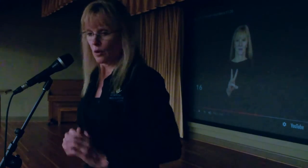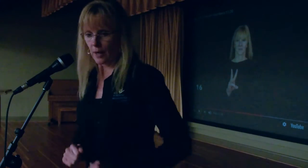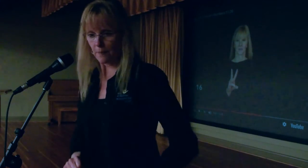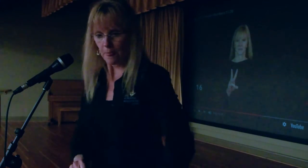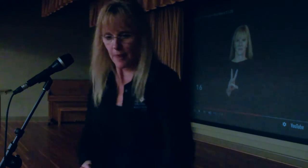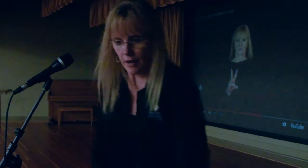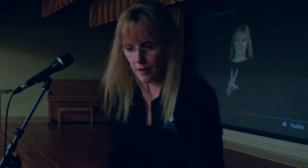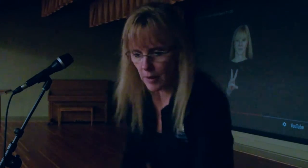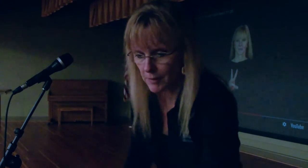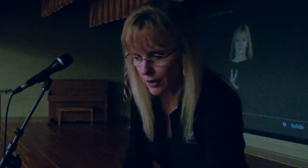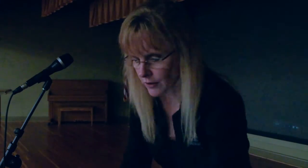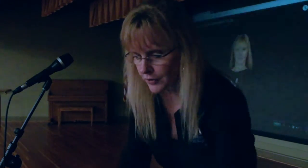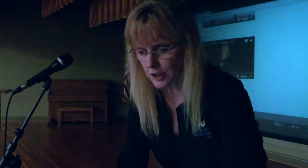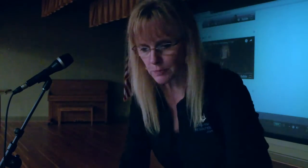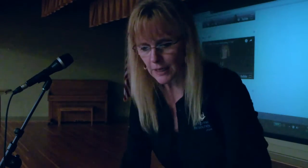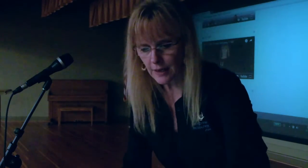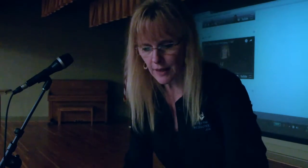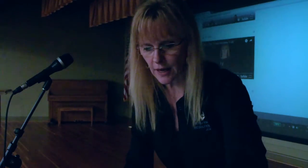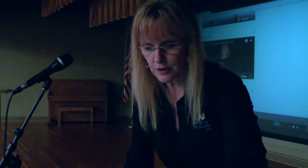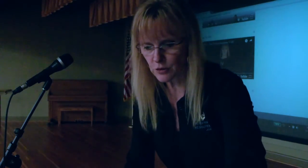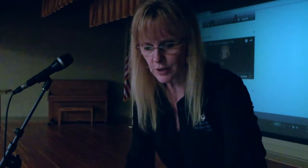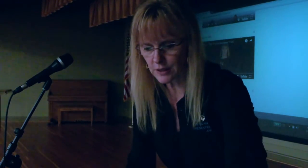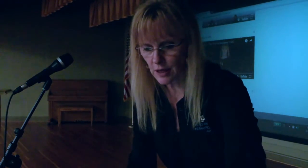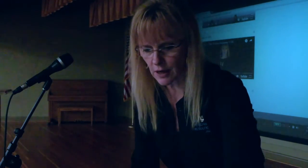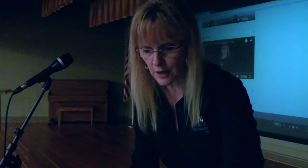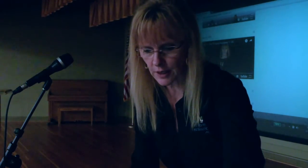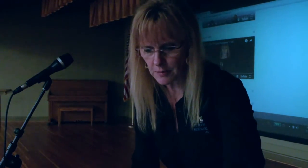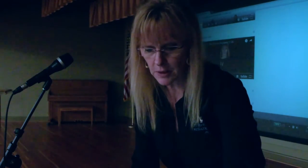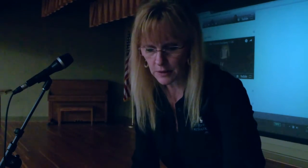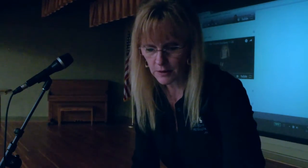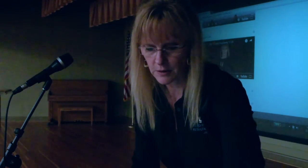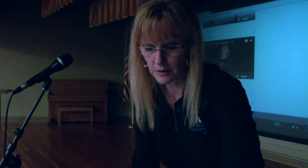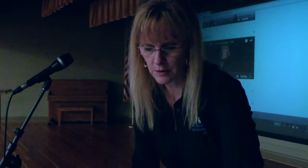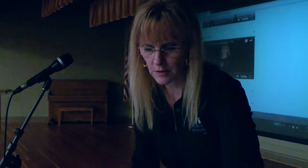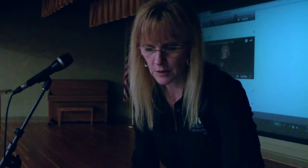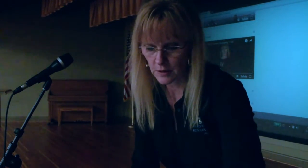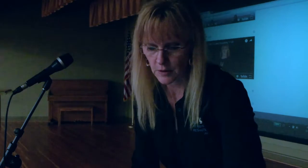Okay, I'm not going to finish playing that due to time.